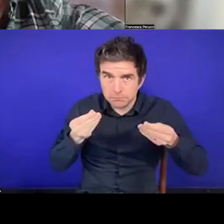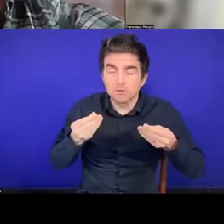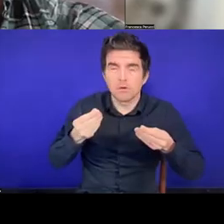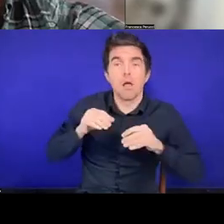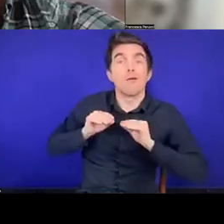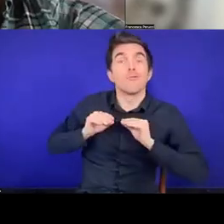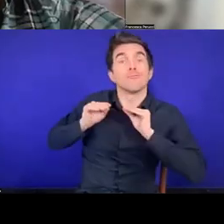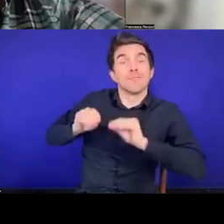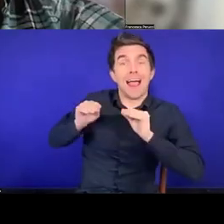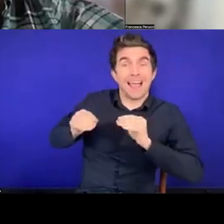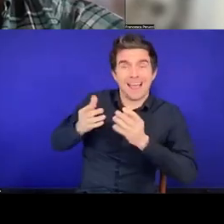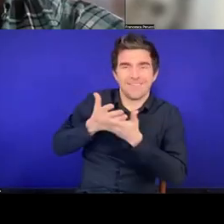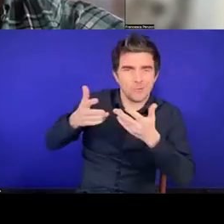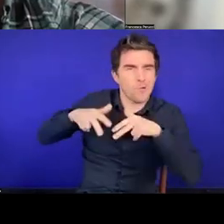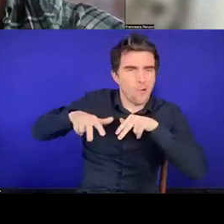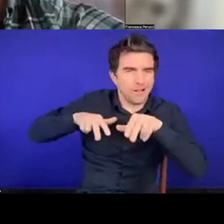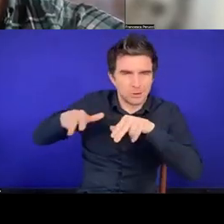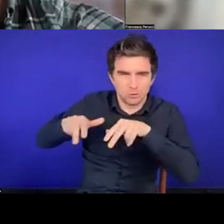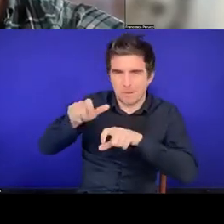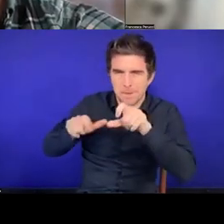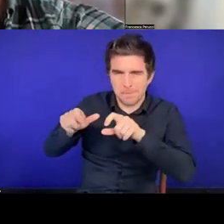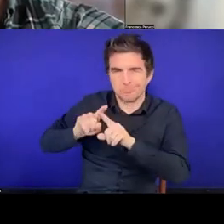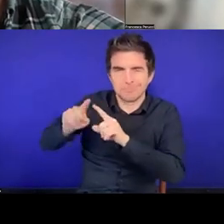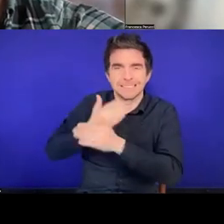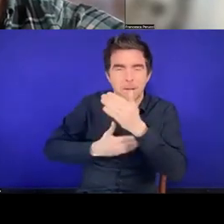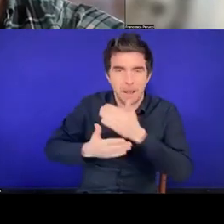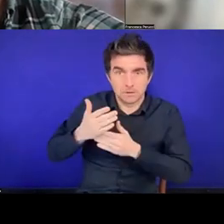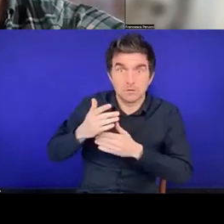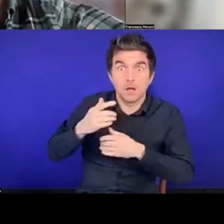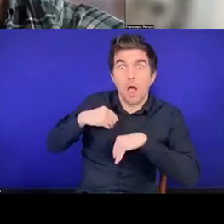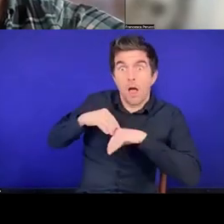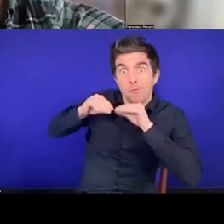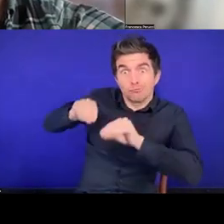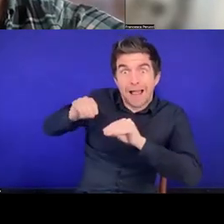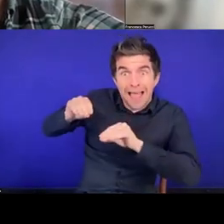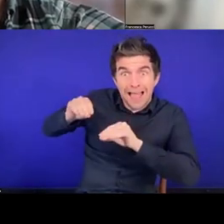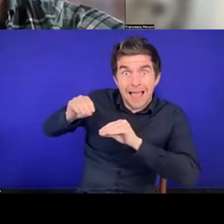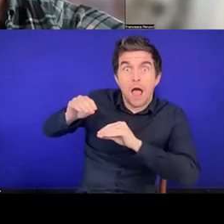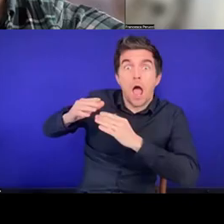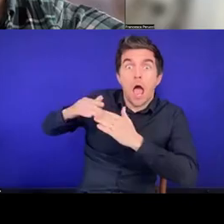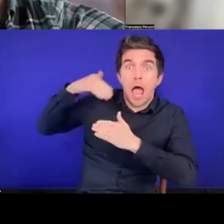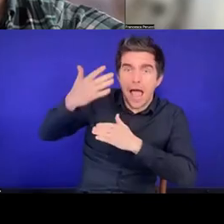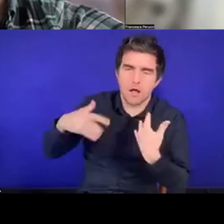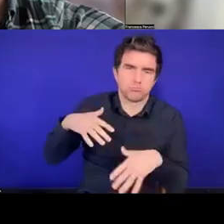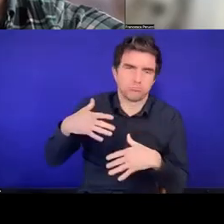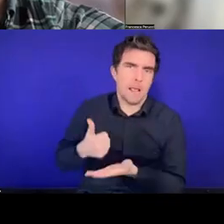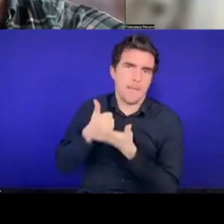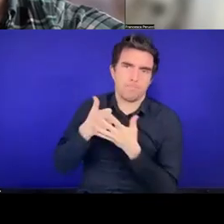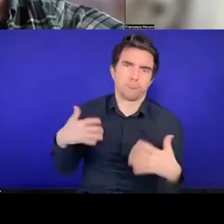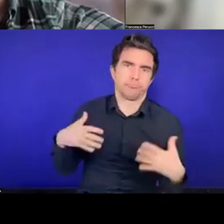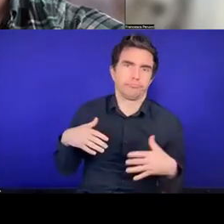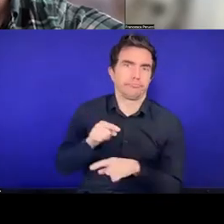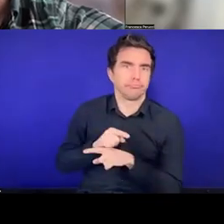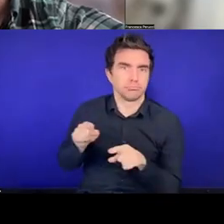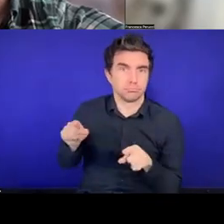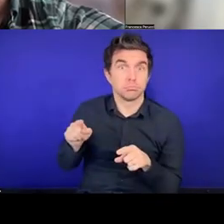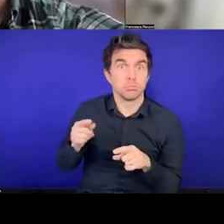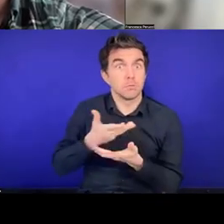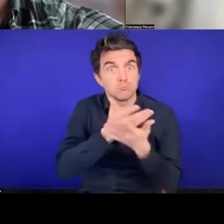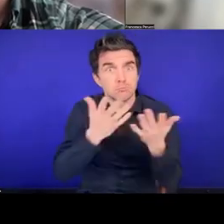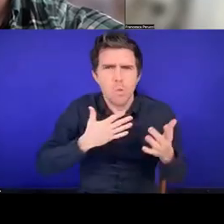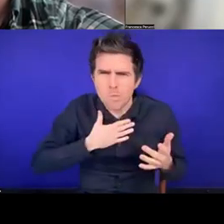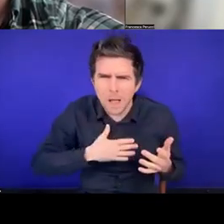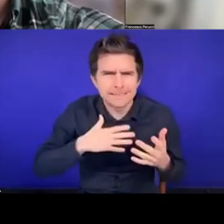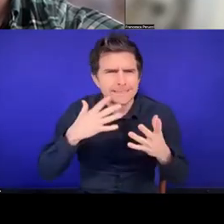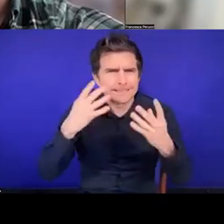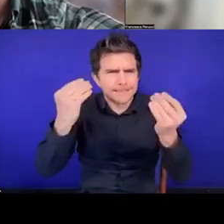workshop materials, and also awareness training for national statistical offices on accessibility, on disability.